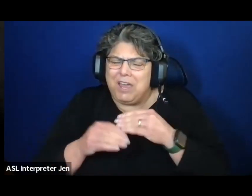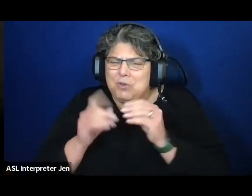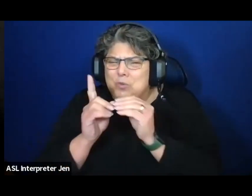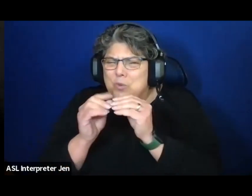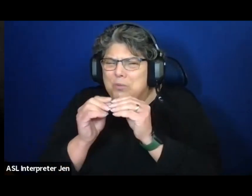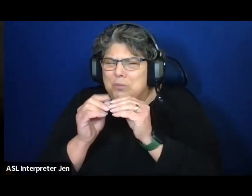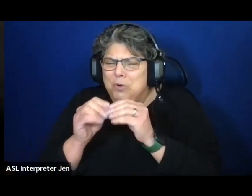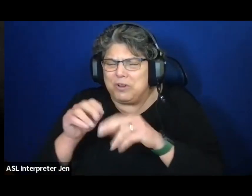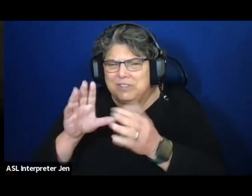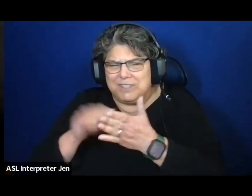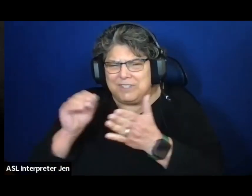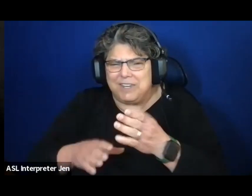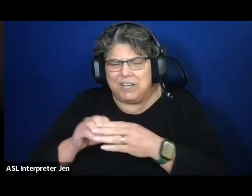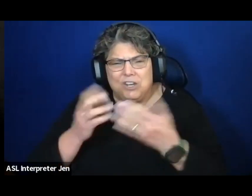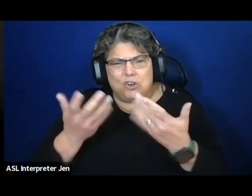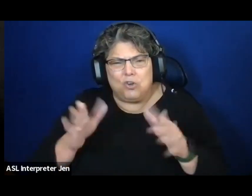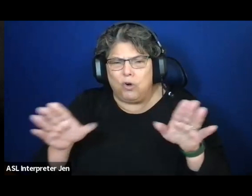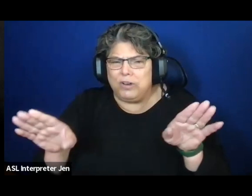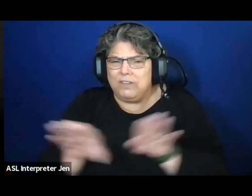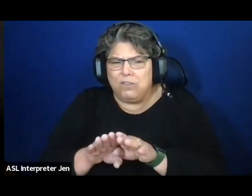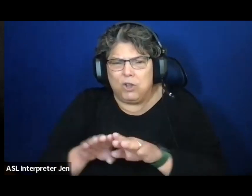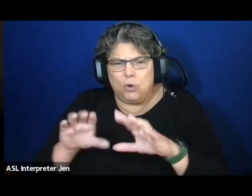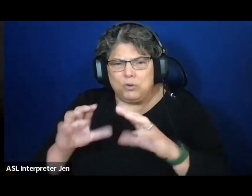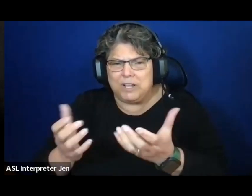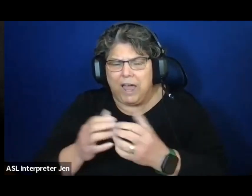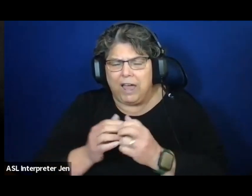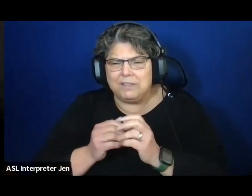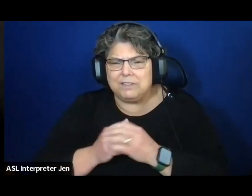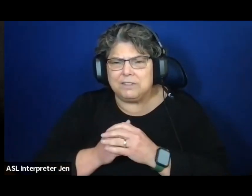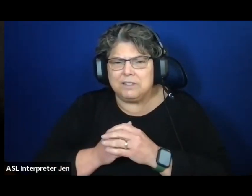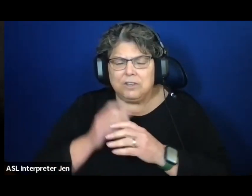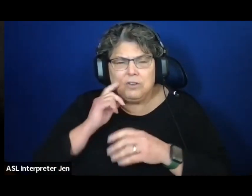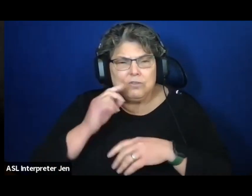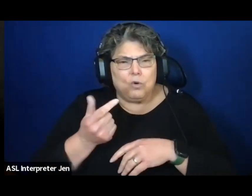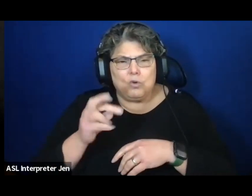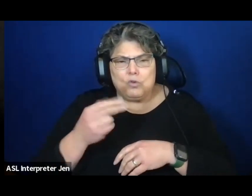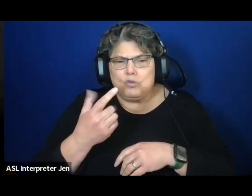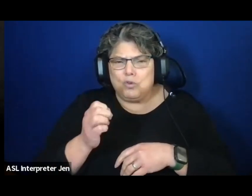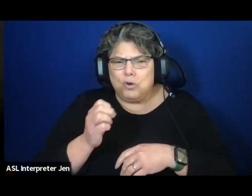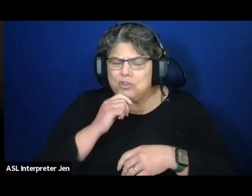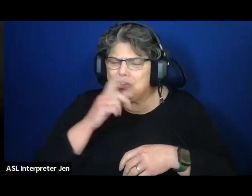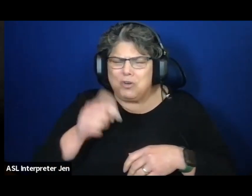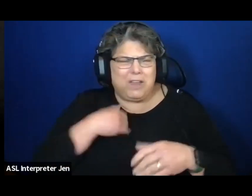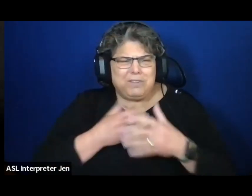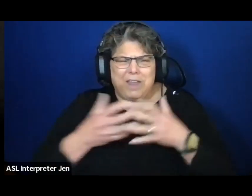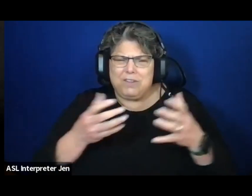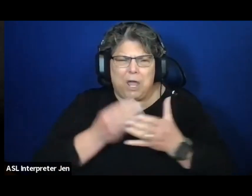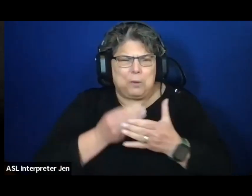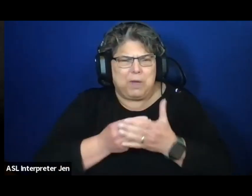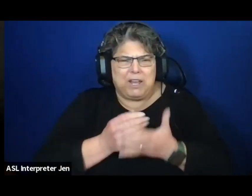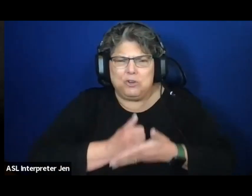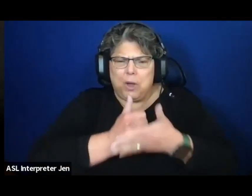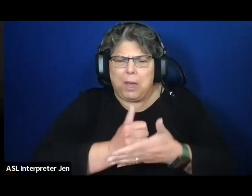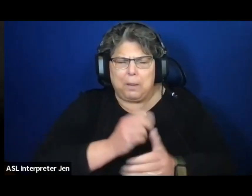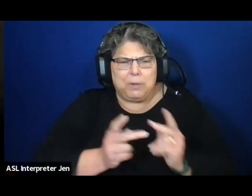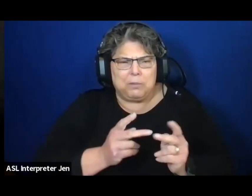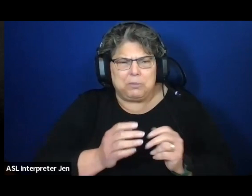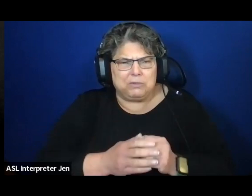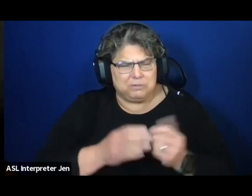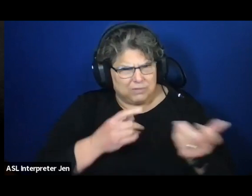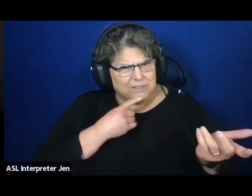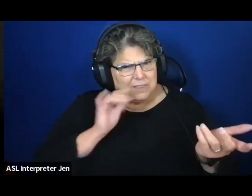class. You see, for George, you don't have to have a lot of money to help people. As he said, that's